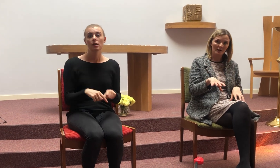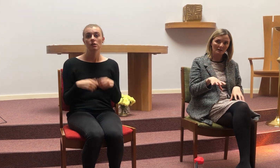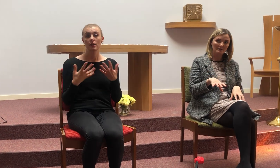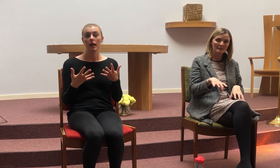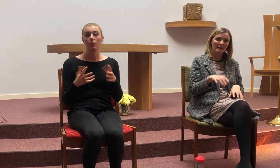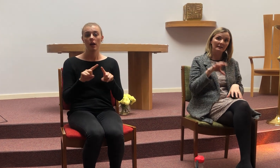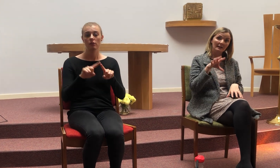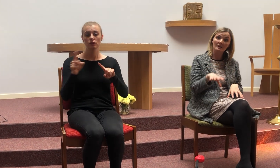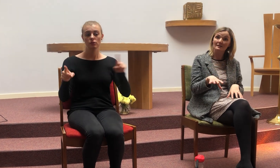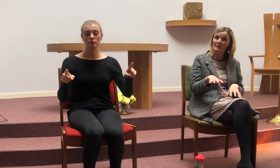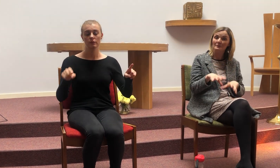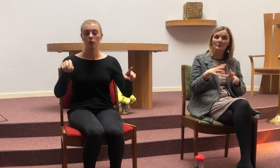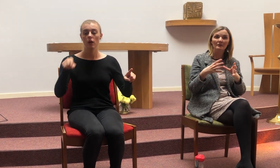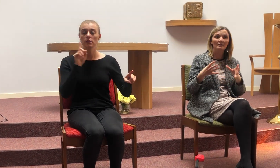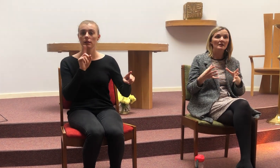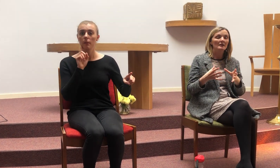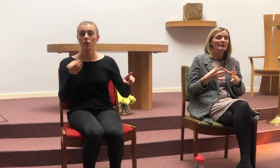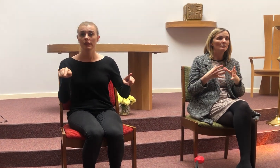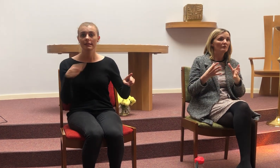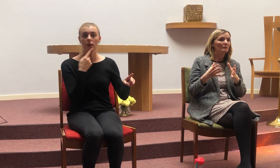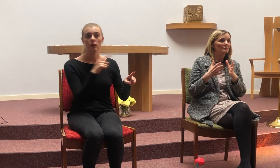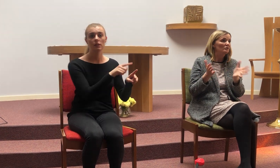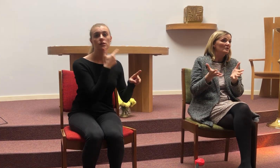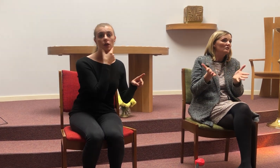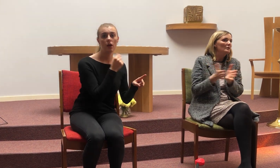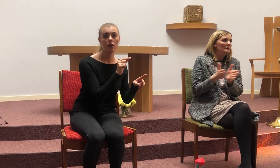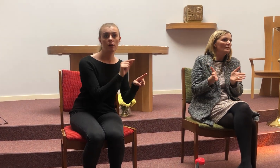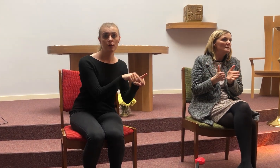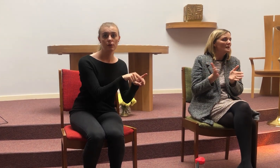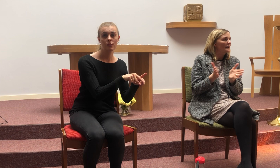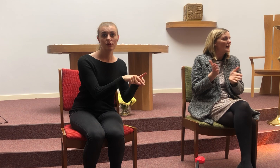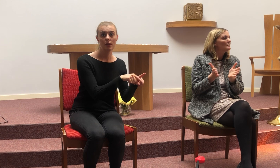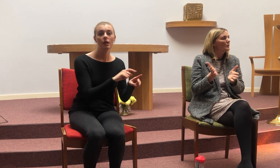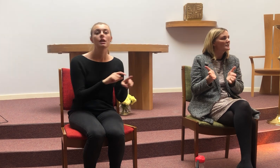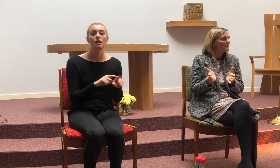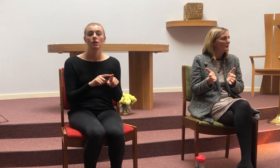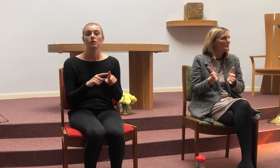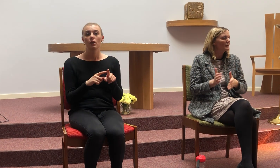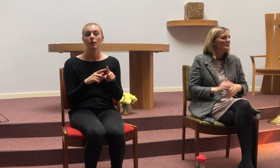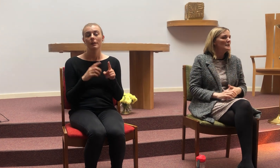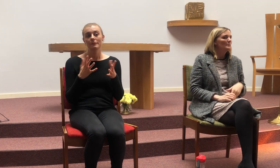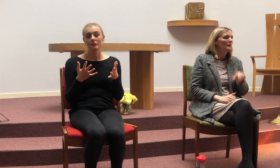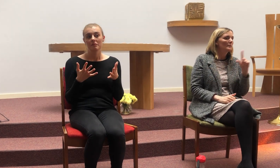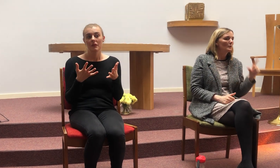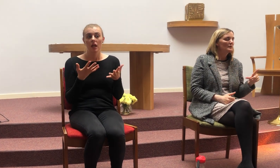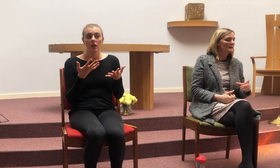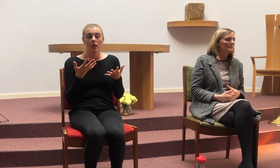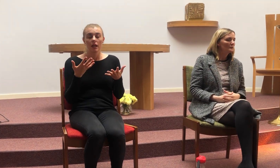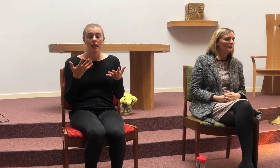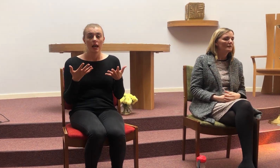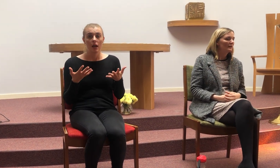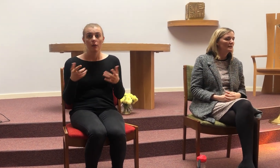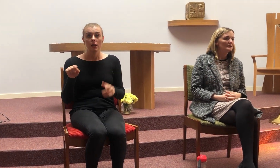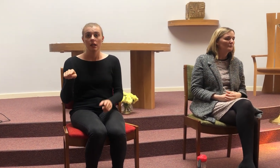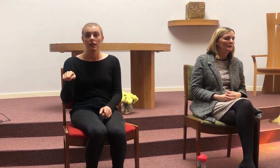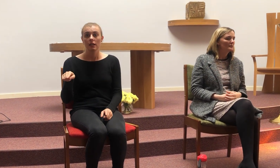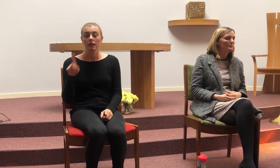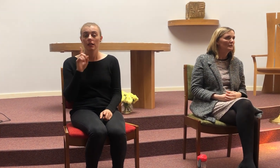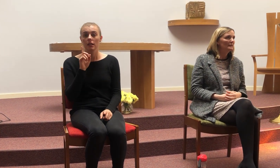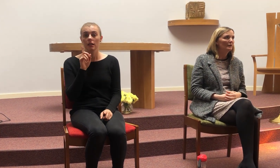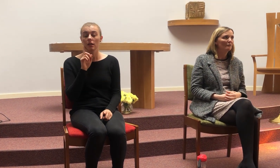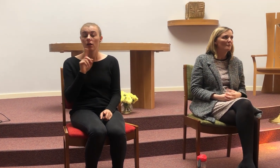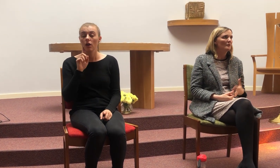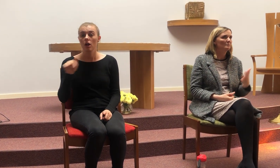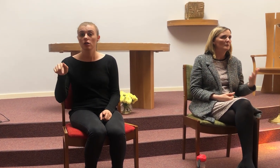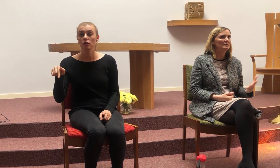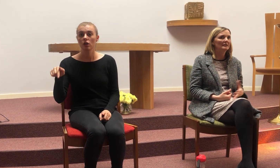and one is for the girls. And in the girls campus, we've always kind of had more deaf people, but in the boys campus we haven't had a deaf person